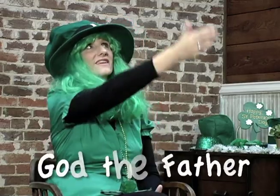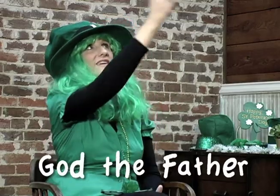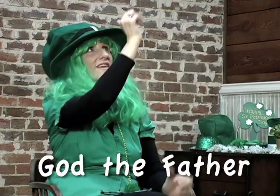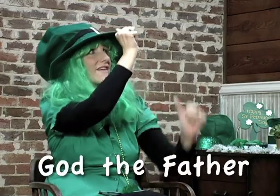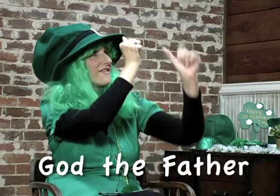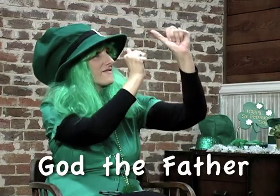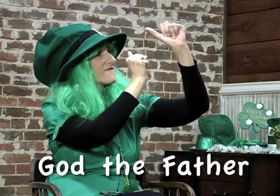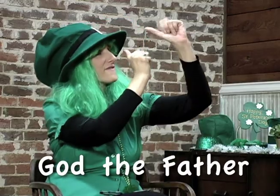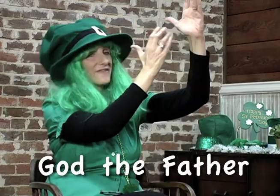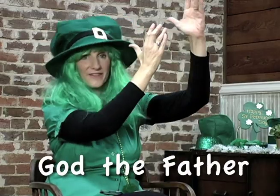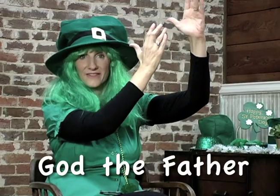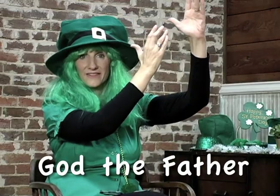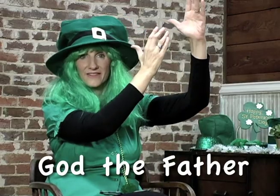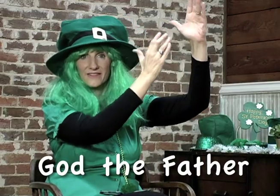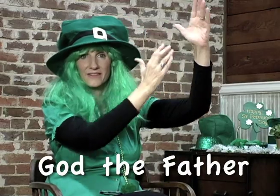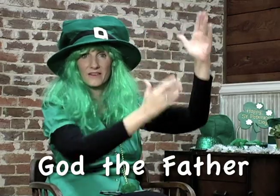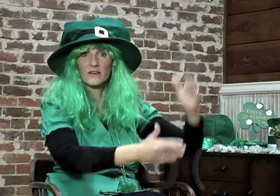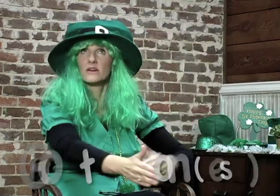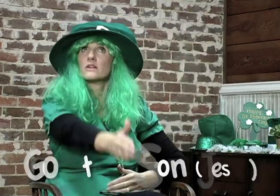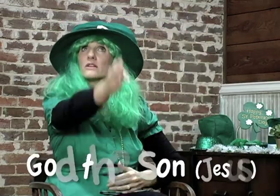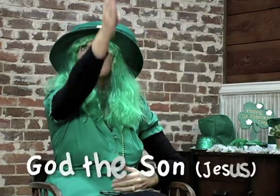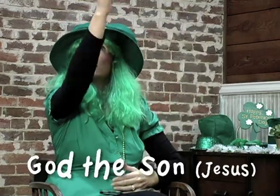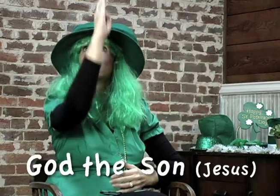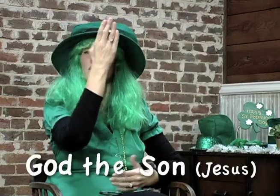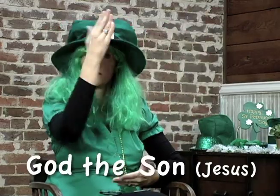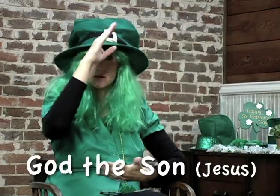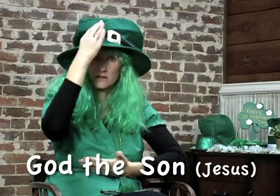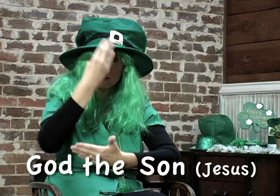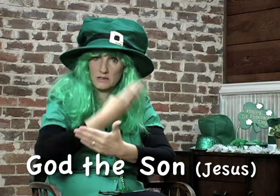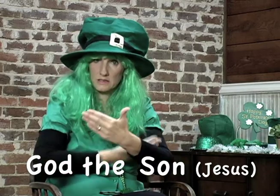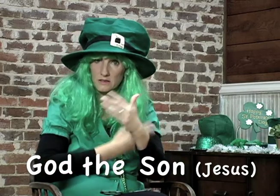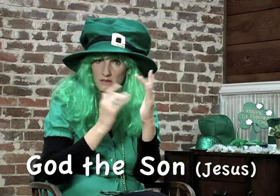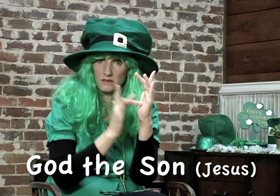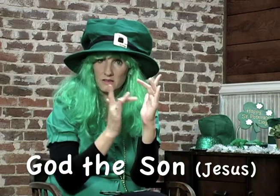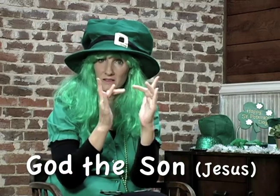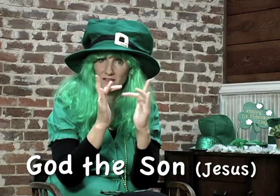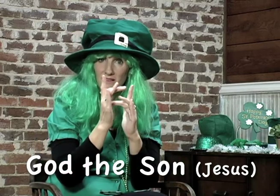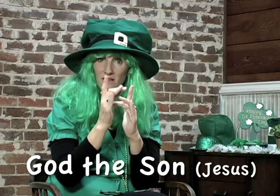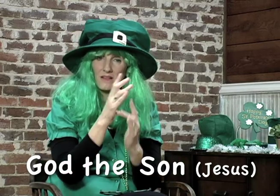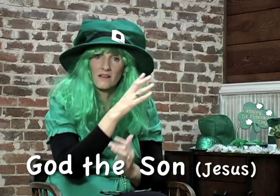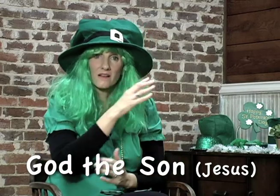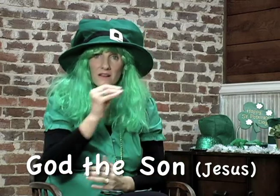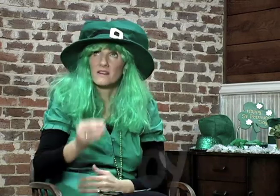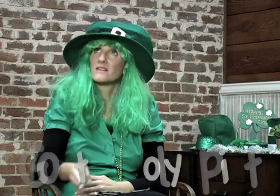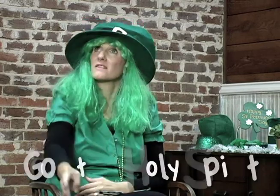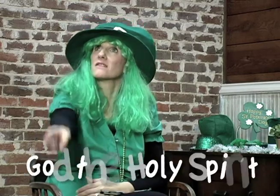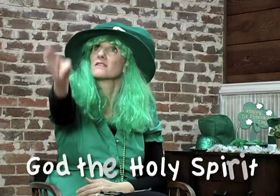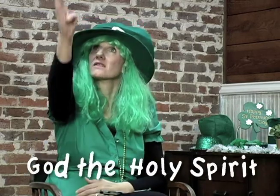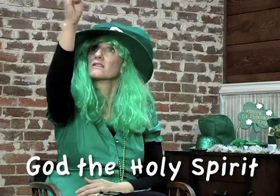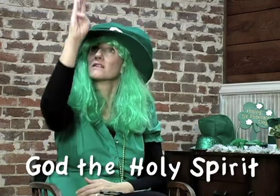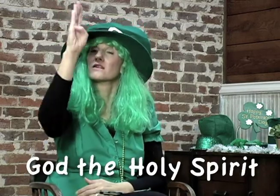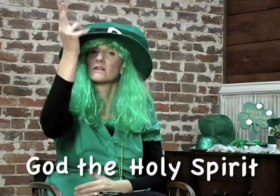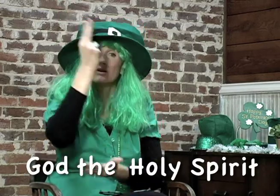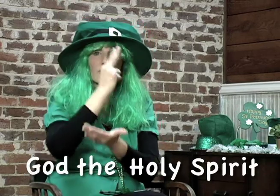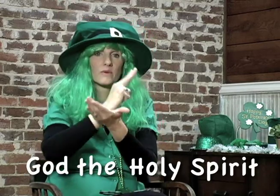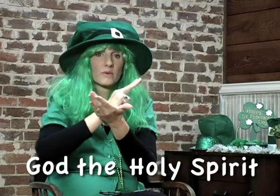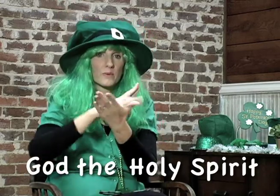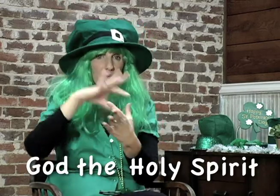It means that there's God the Father, God the Son, Jesus, and God the